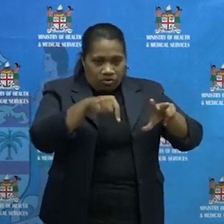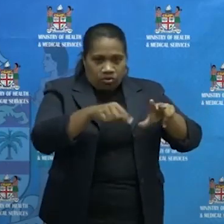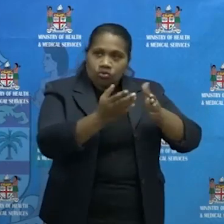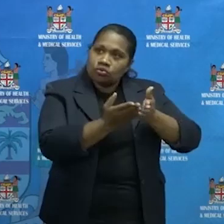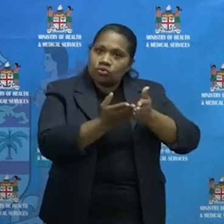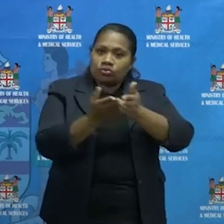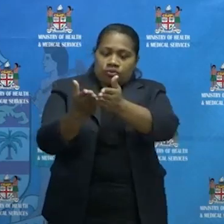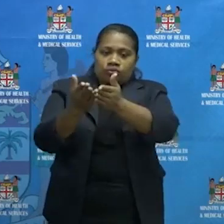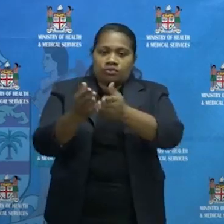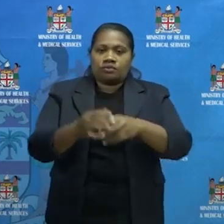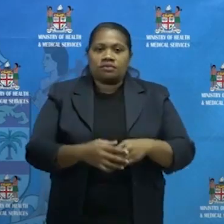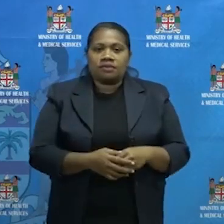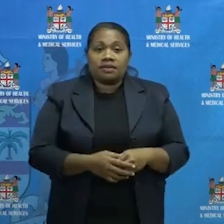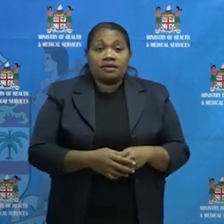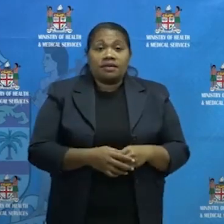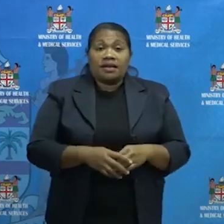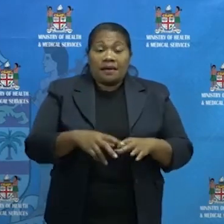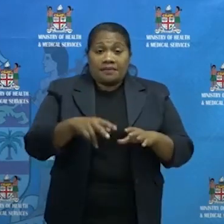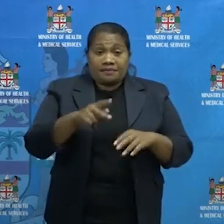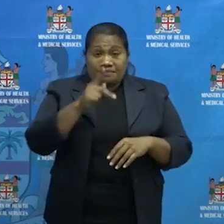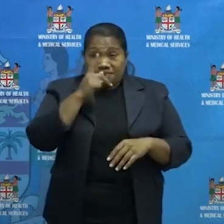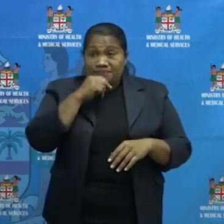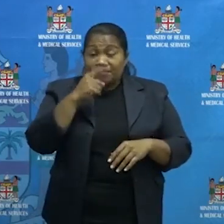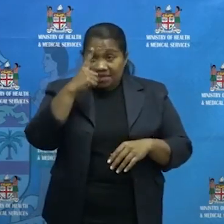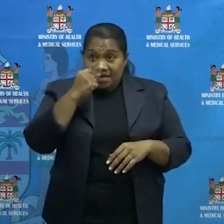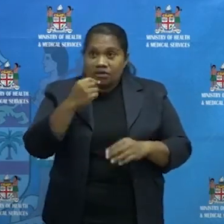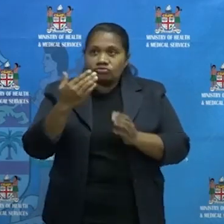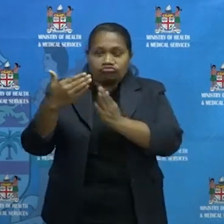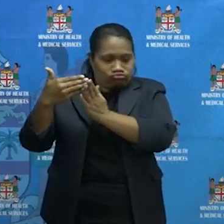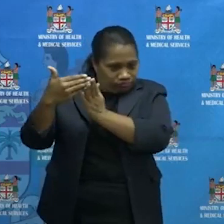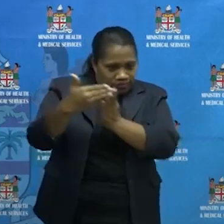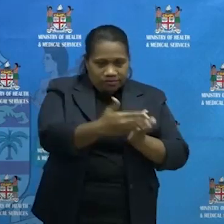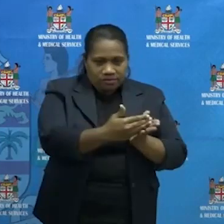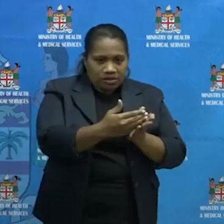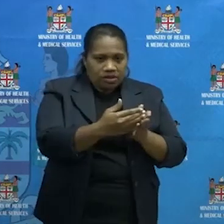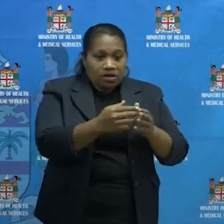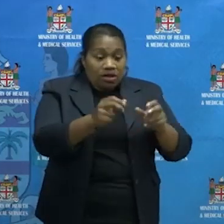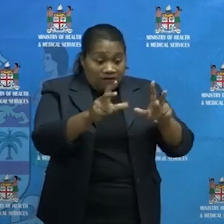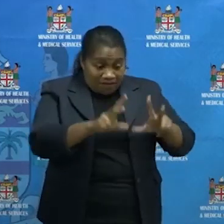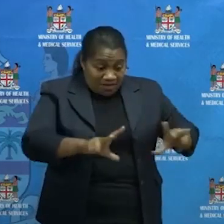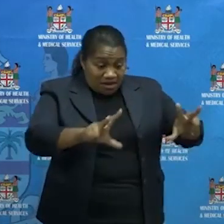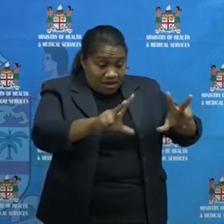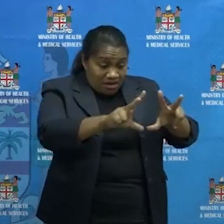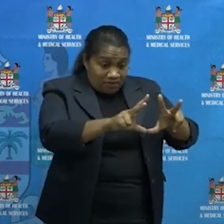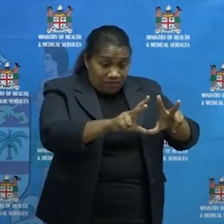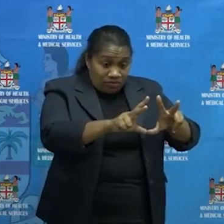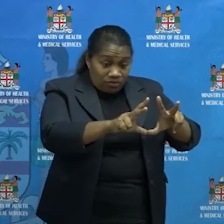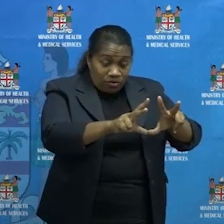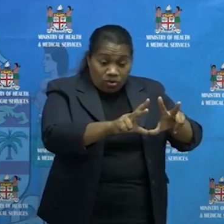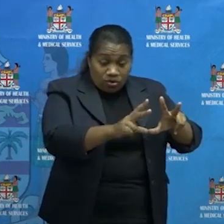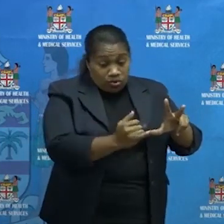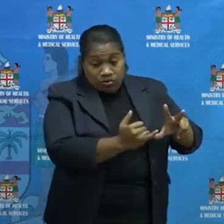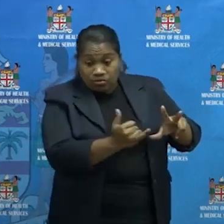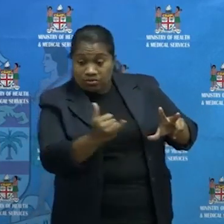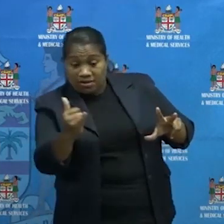Passengers can travel to Viti Levu, but no one on Viti Levu can leave until these measures have